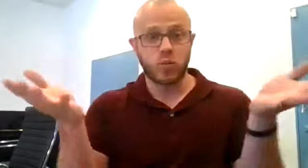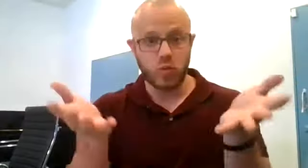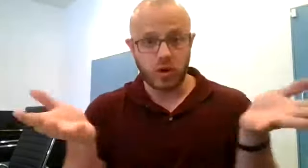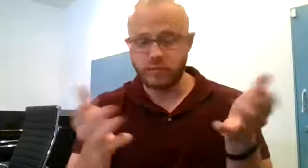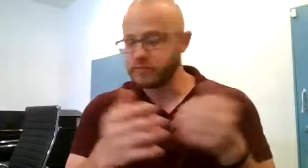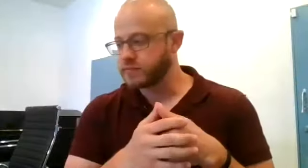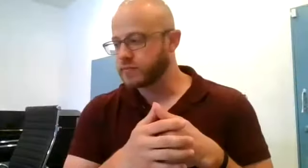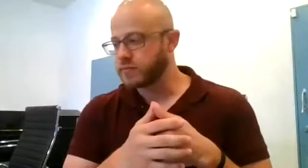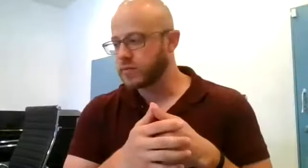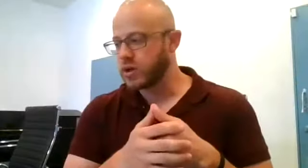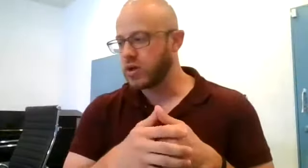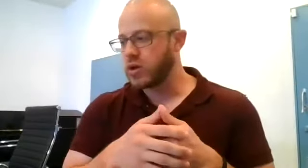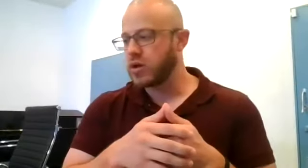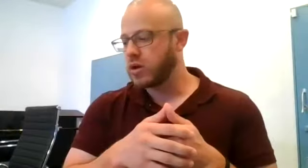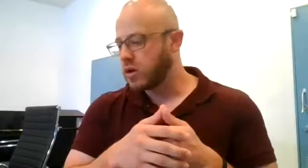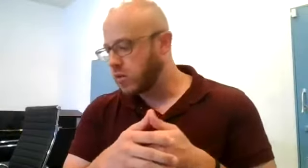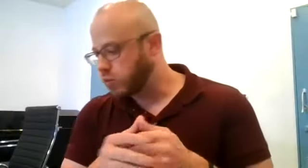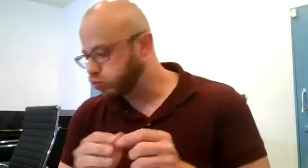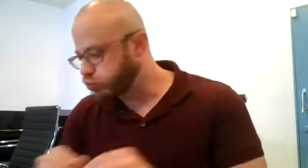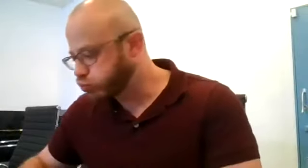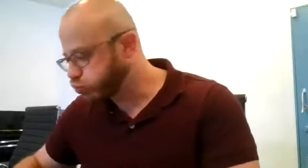Okay, here are the sentences. Let's see.